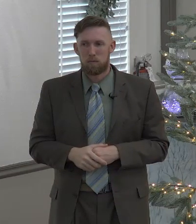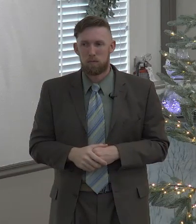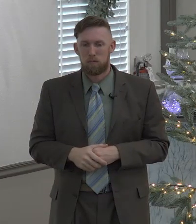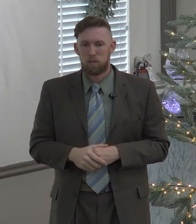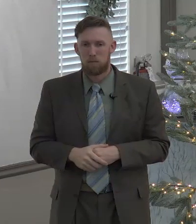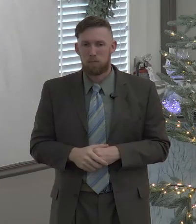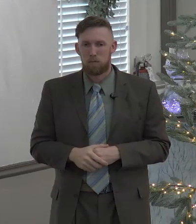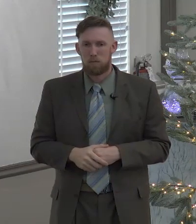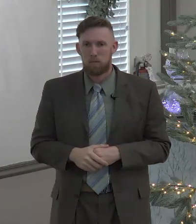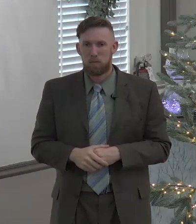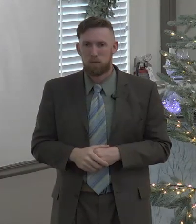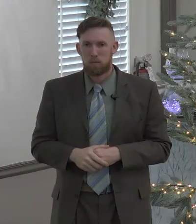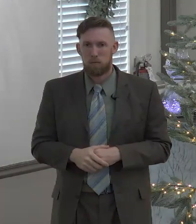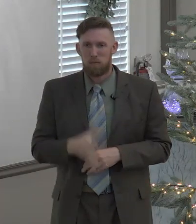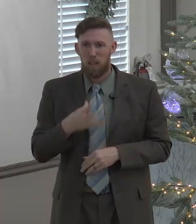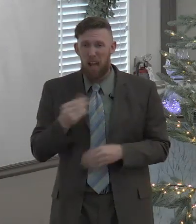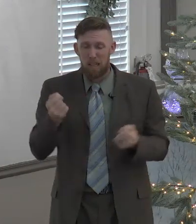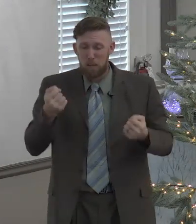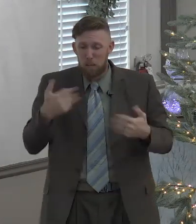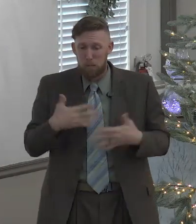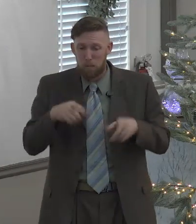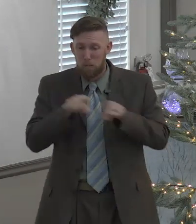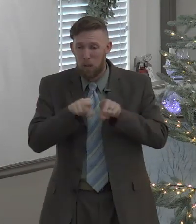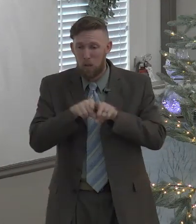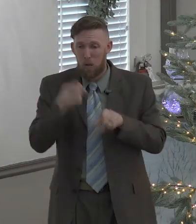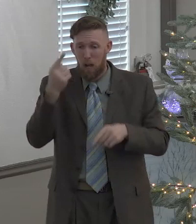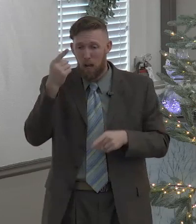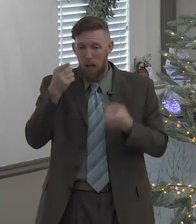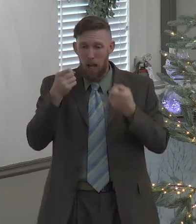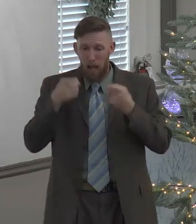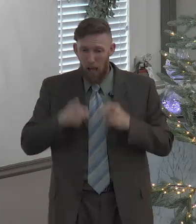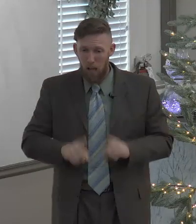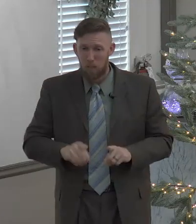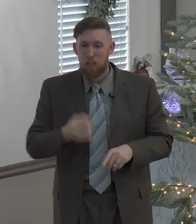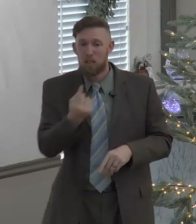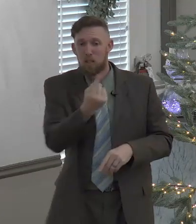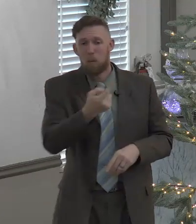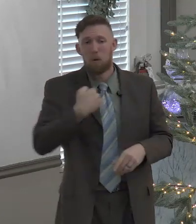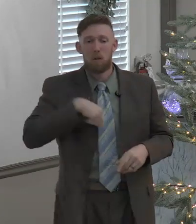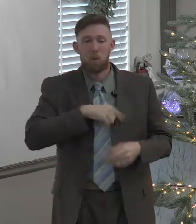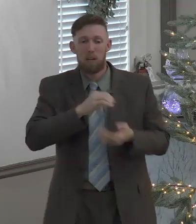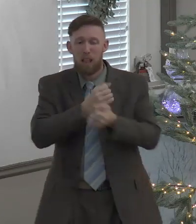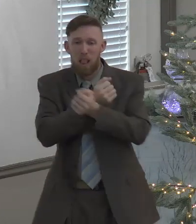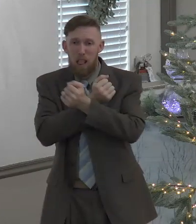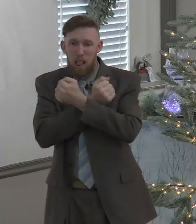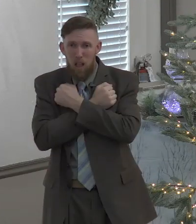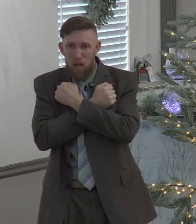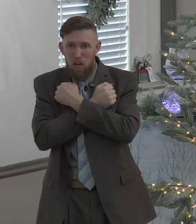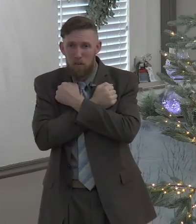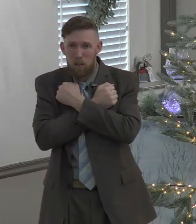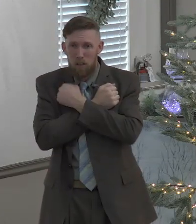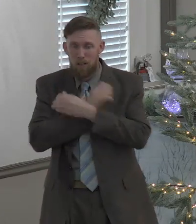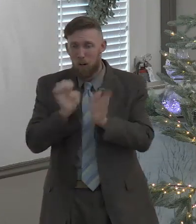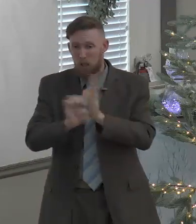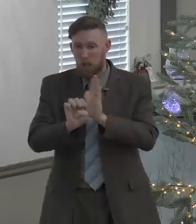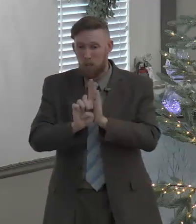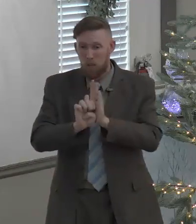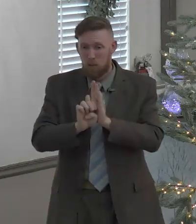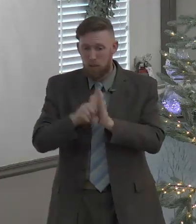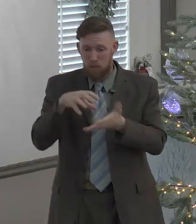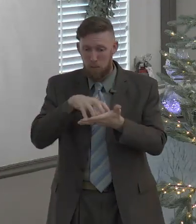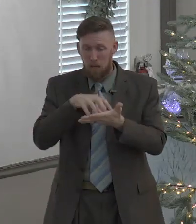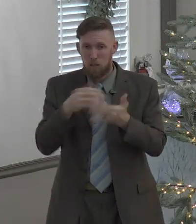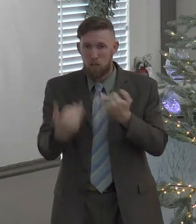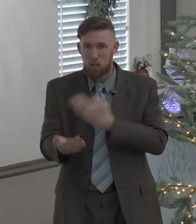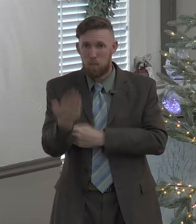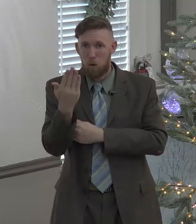is not as terrifying as when it's someone that we love. And so here's a father, he's